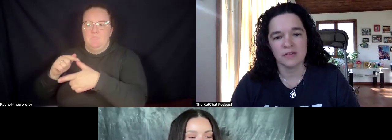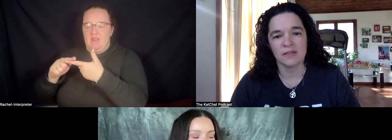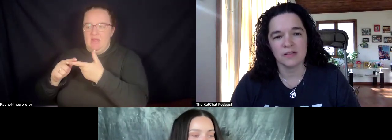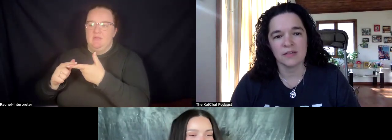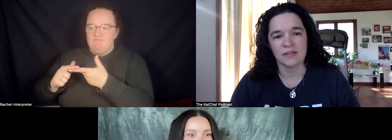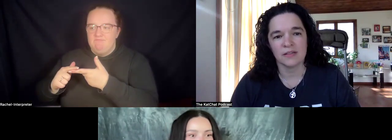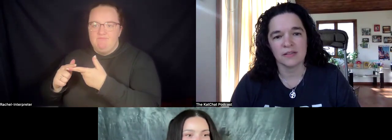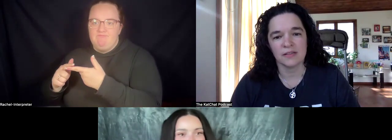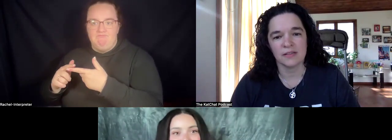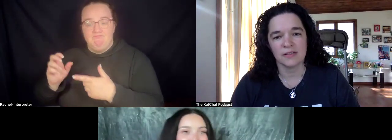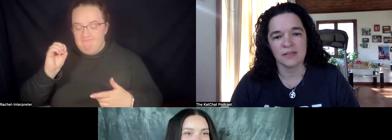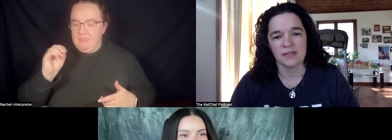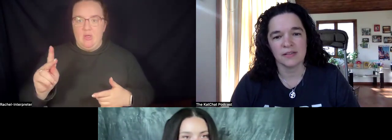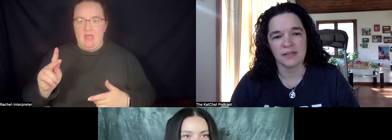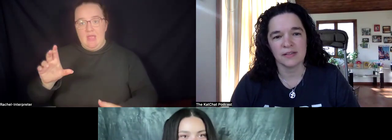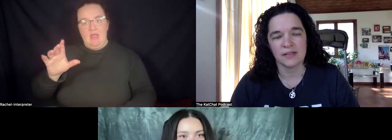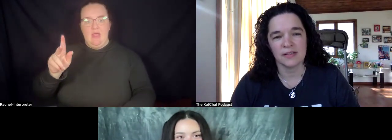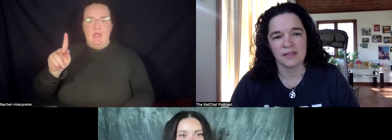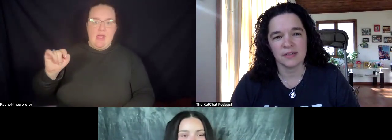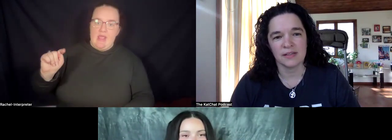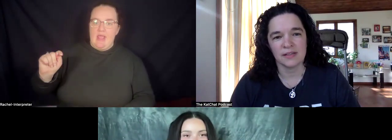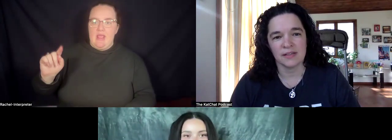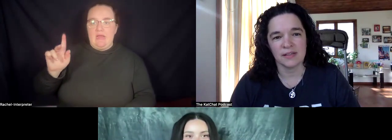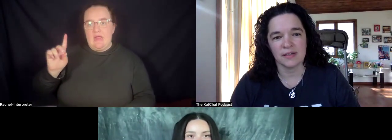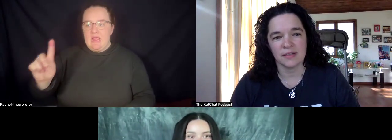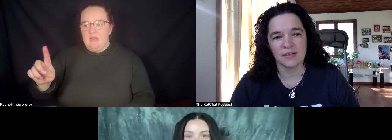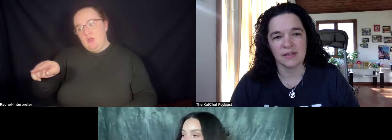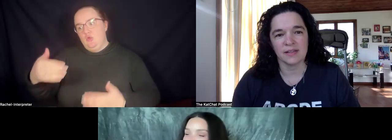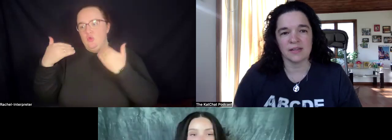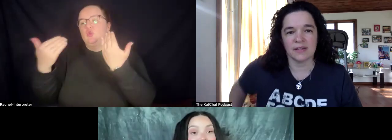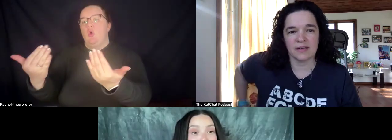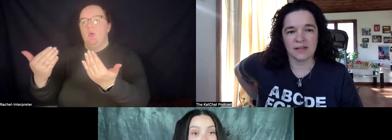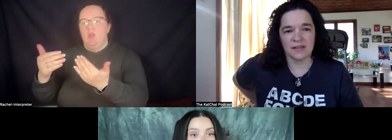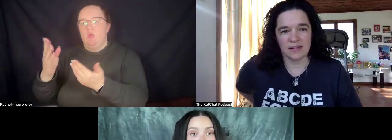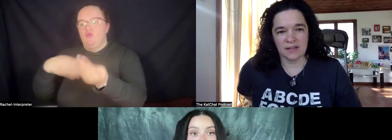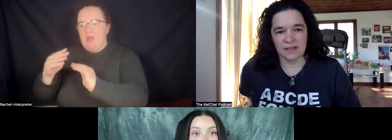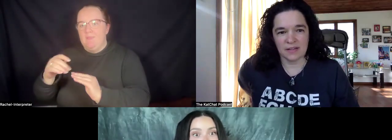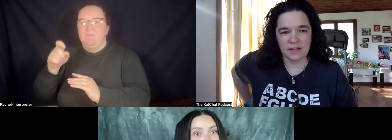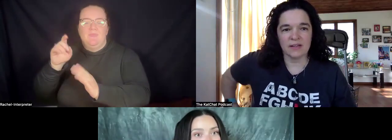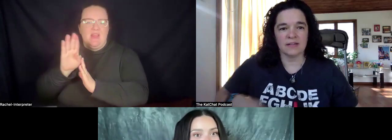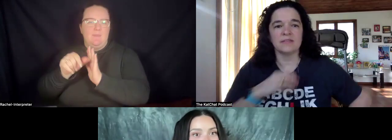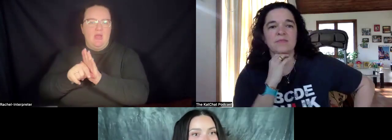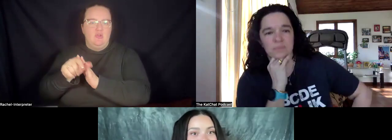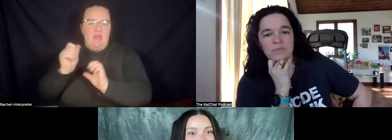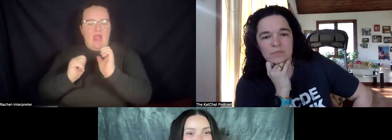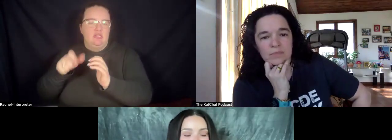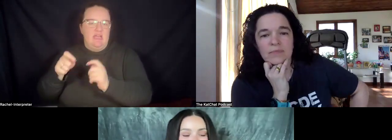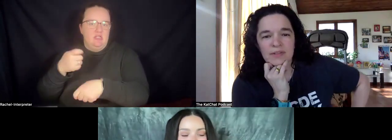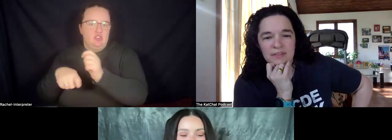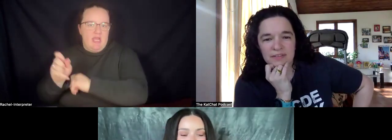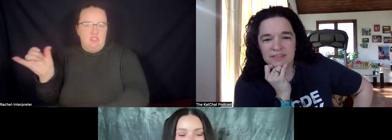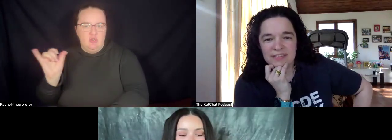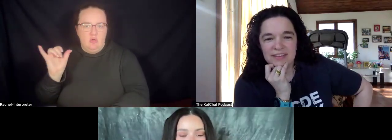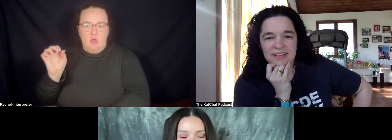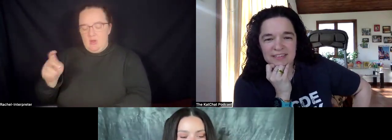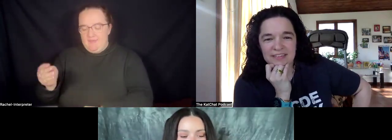okay, Kat, go in and you're gonna rap, and we'd have to change the background actors around with us. And it would be like,